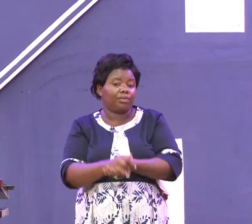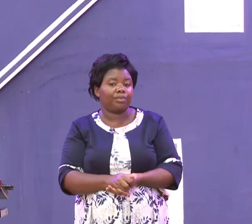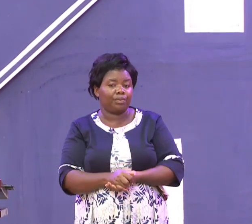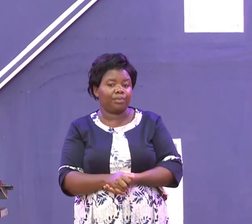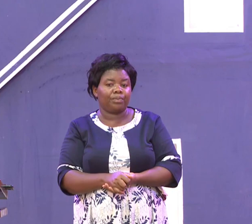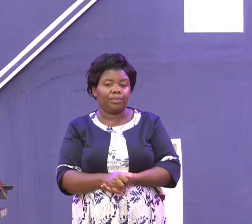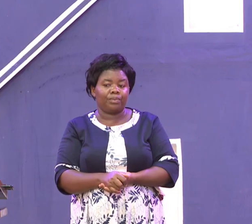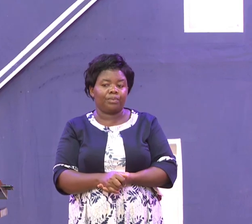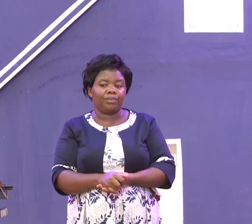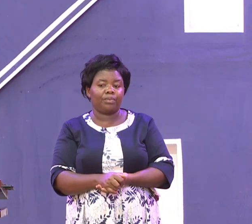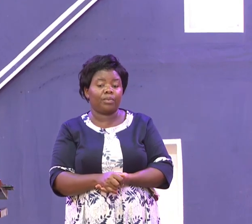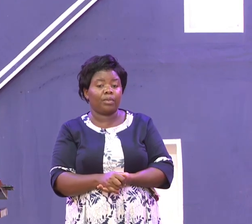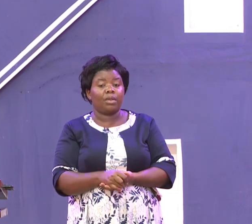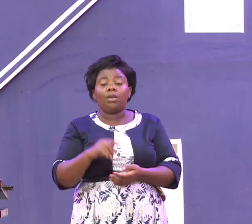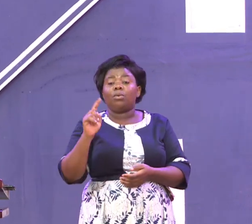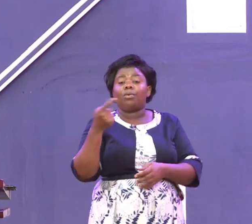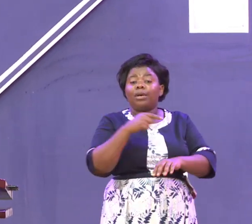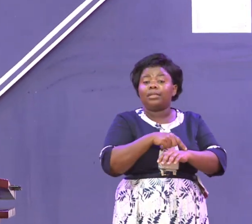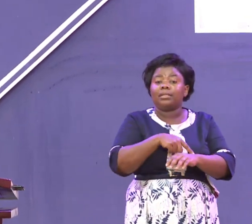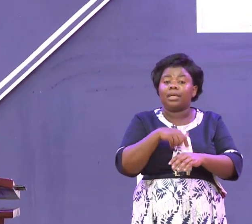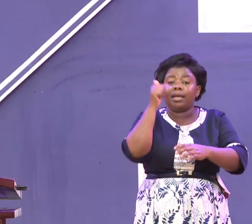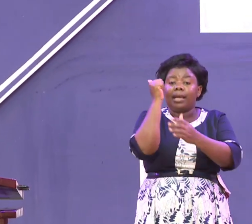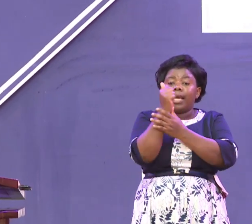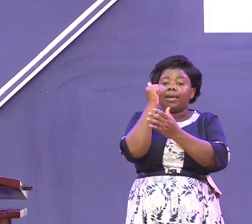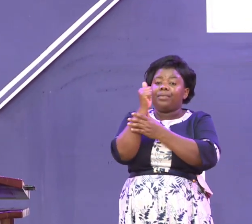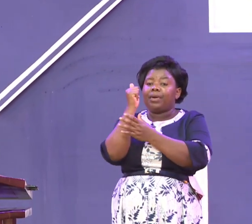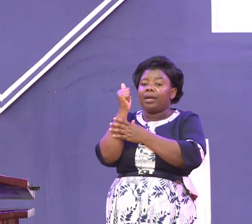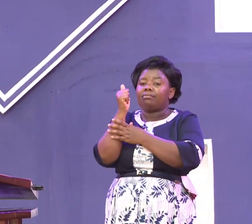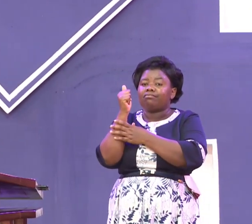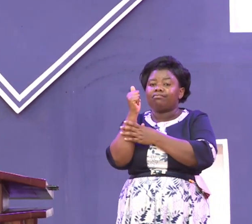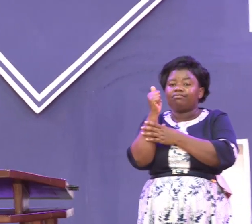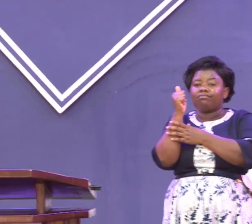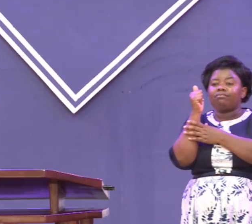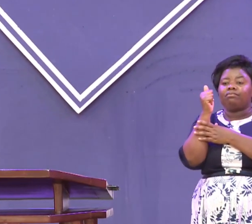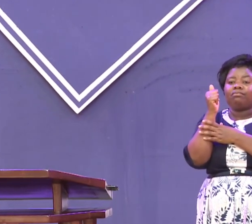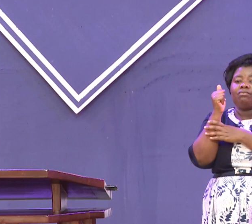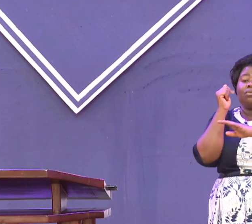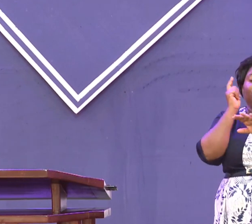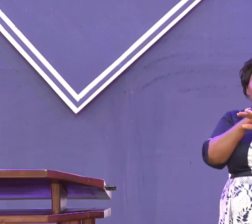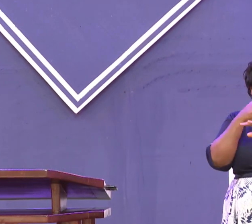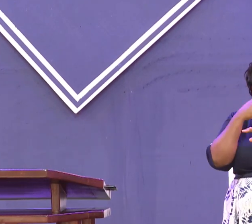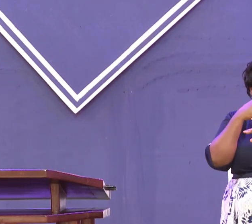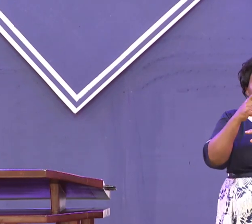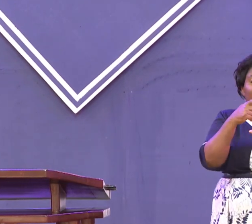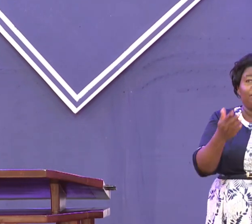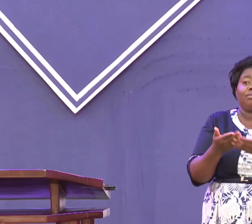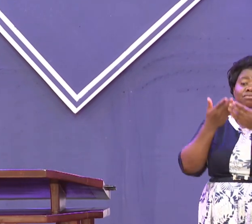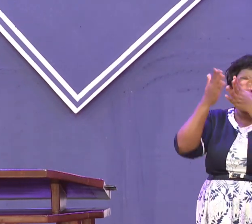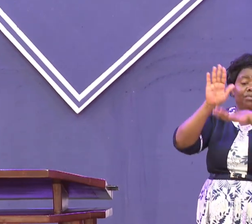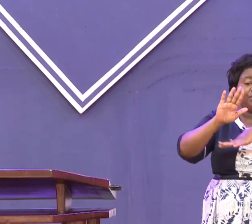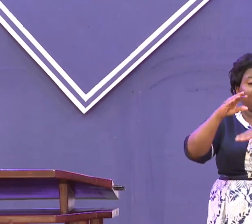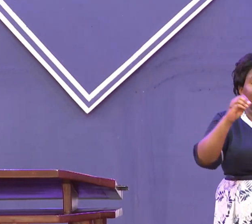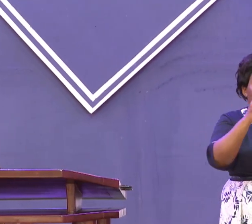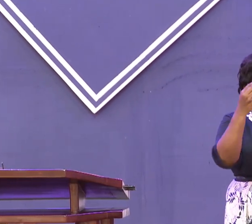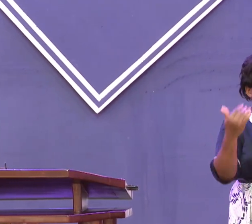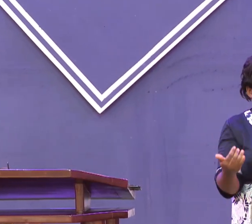is what you will consider him. The other day, Abraham, when he was told